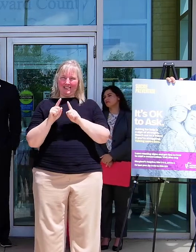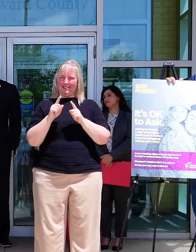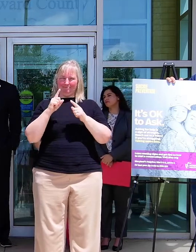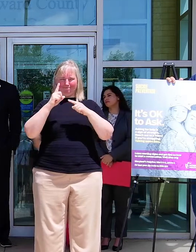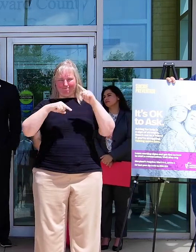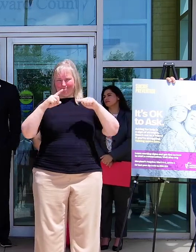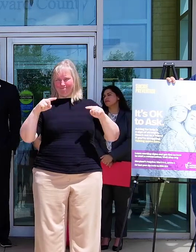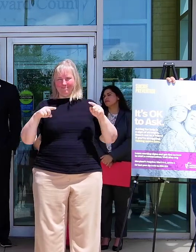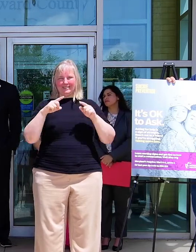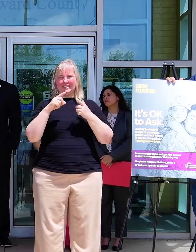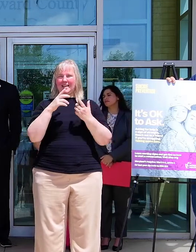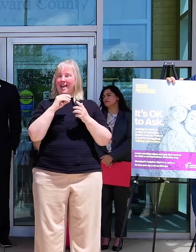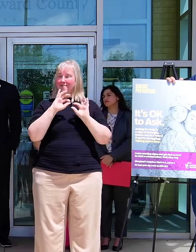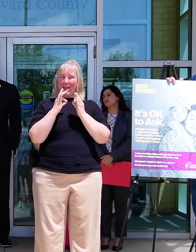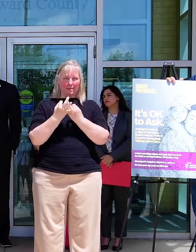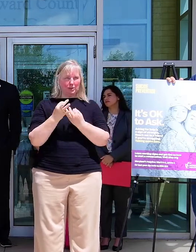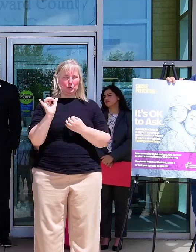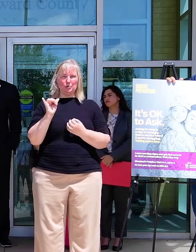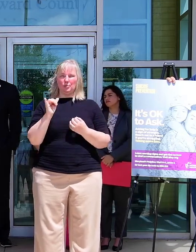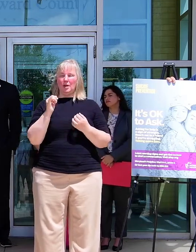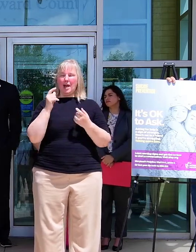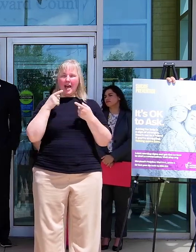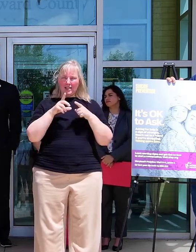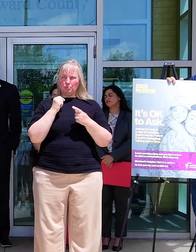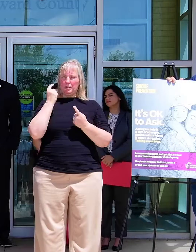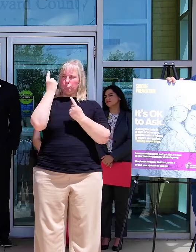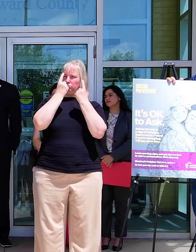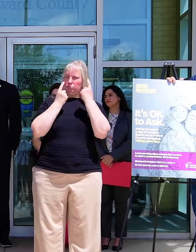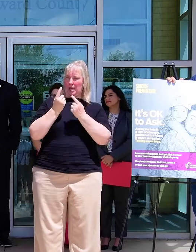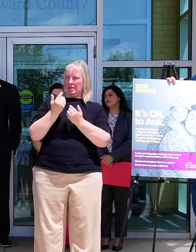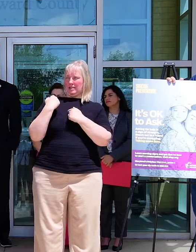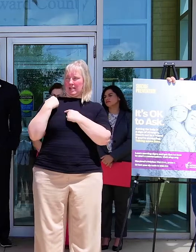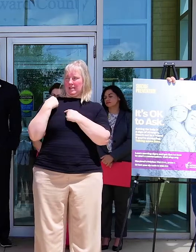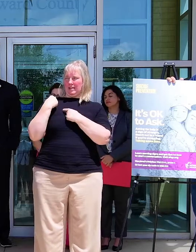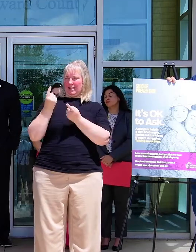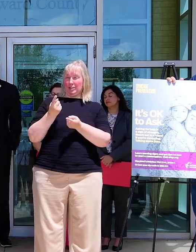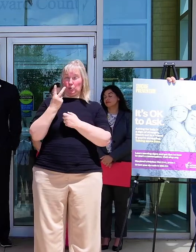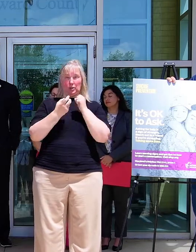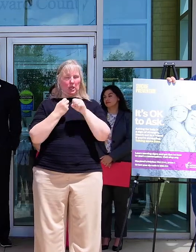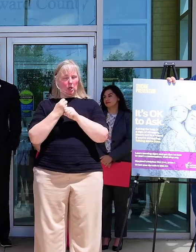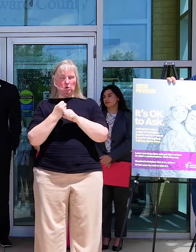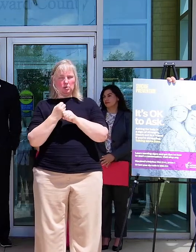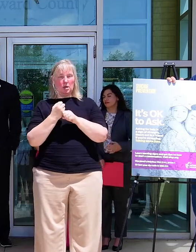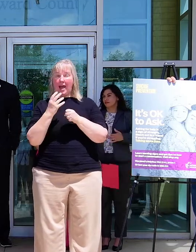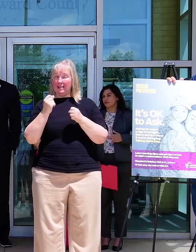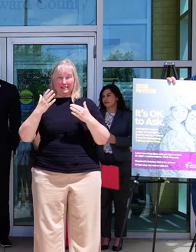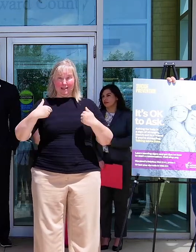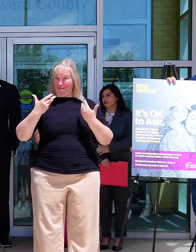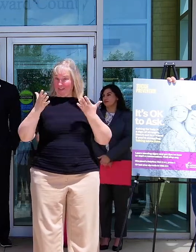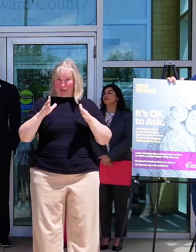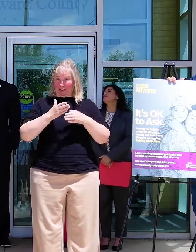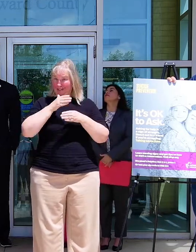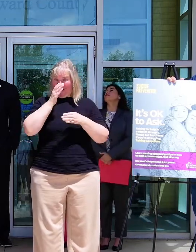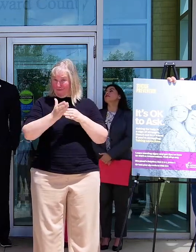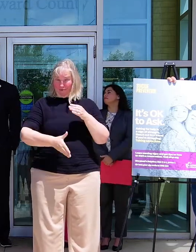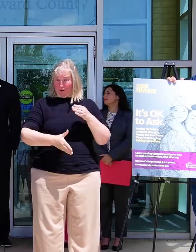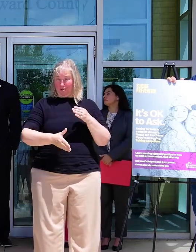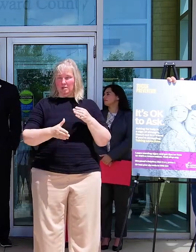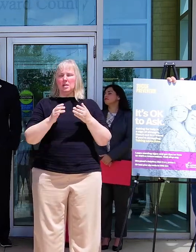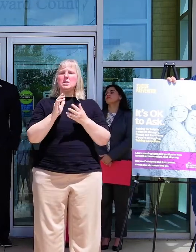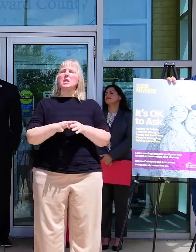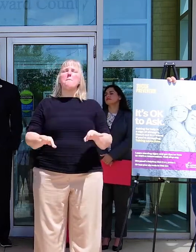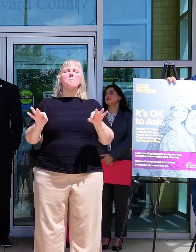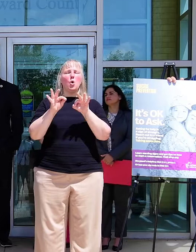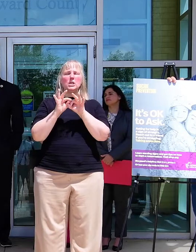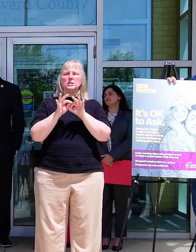we reflect on the past 2 years, and it's not over yet, right? The importance of